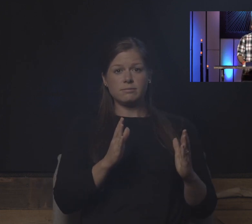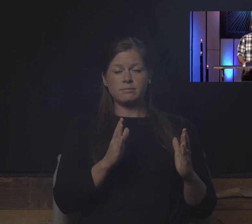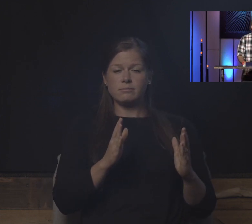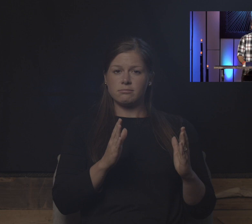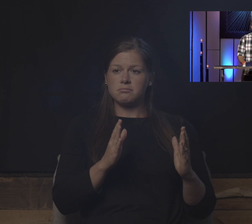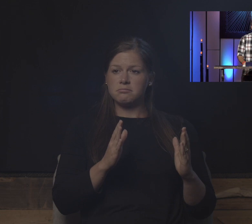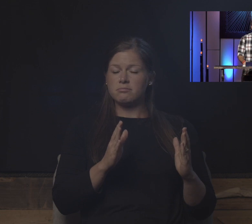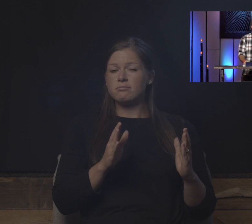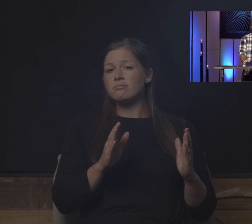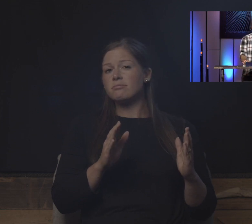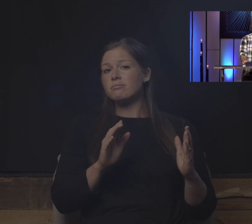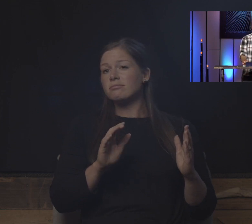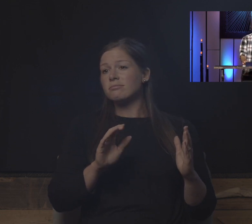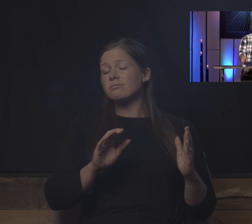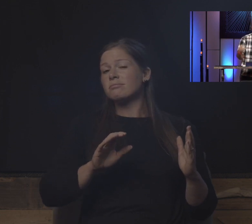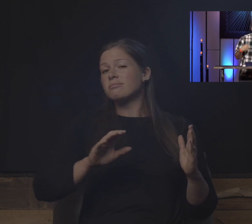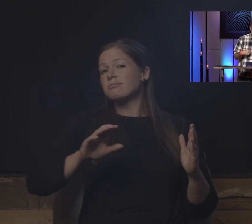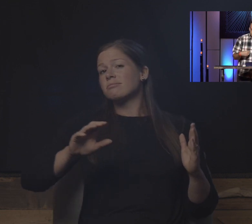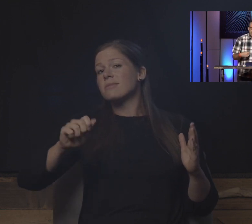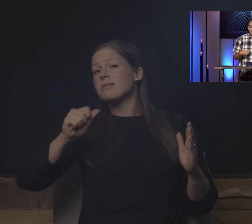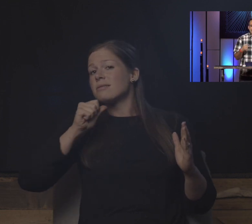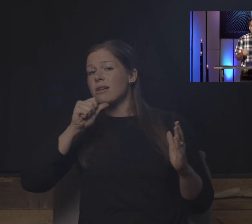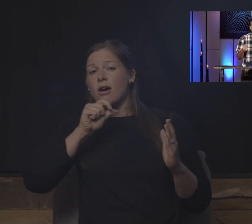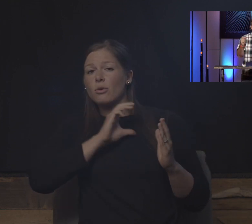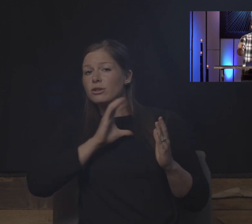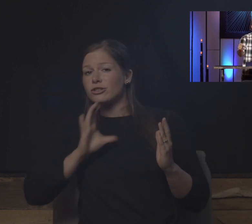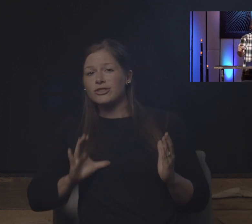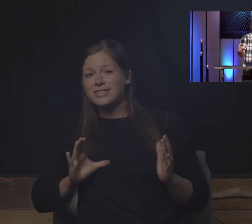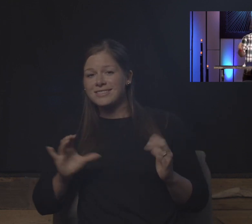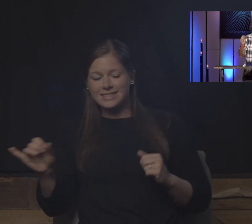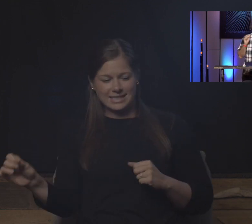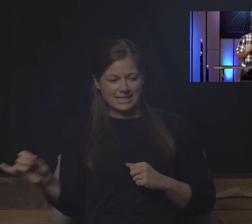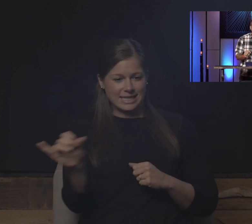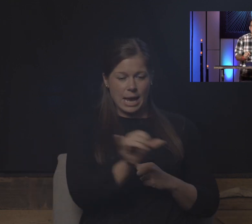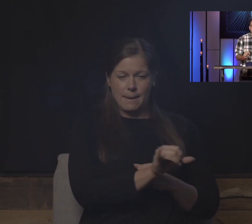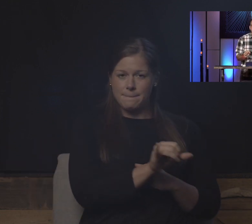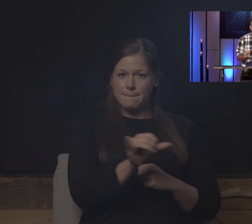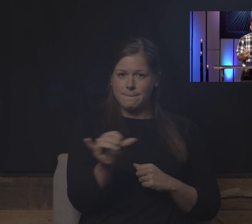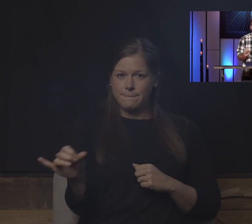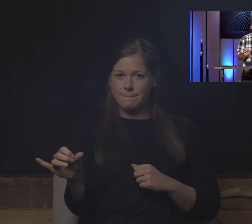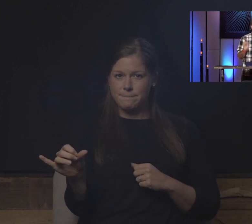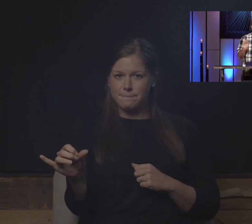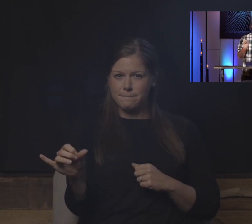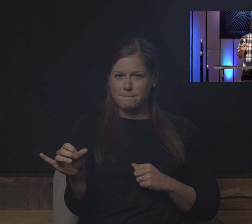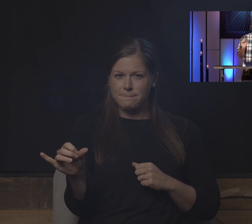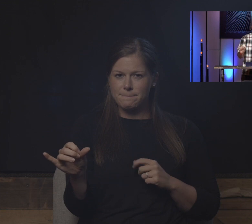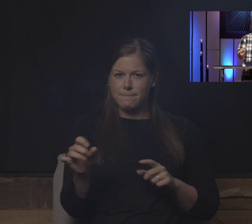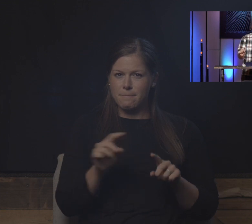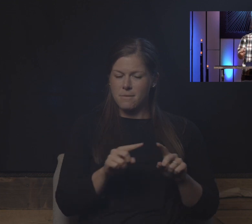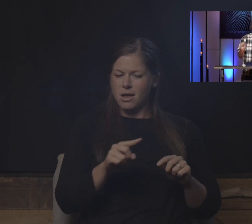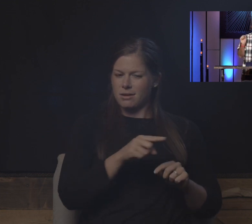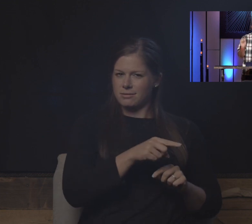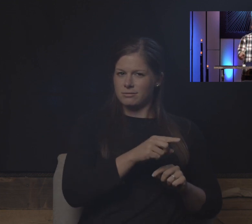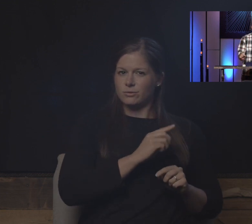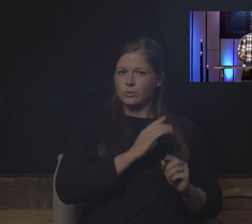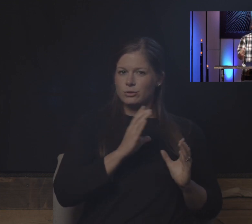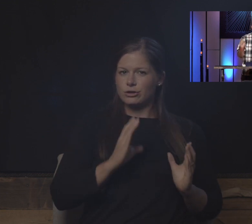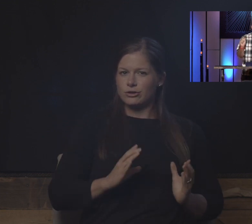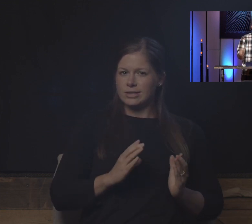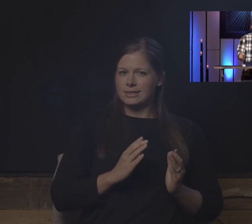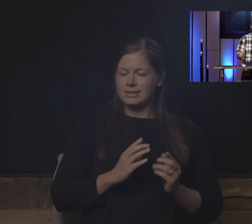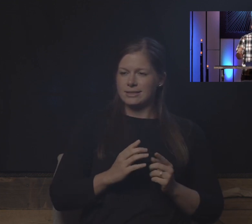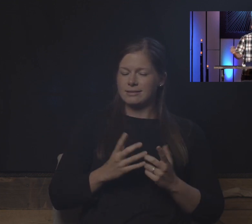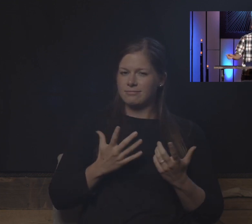identical. If he can save us, he can save them. And he does it through our good and